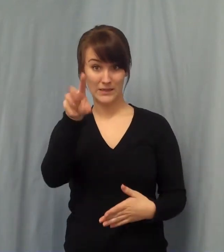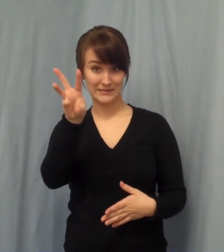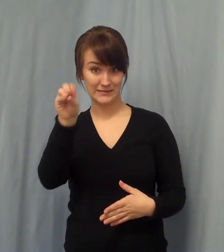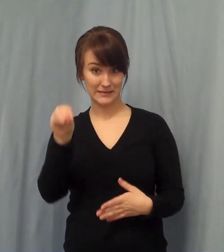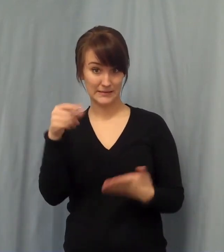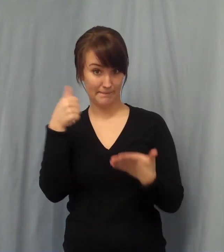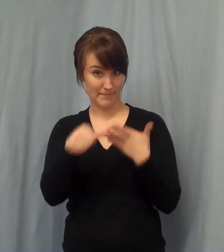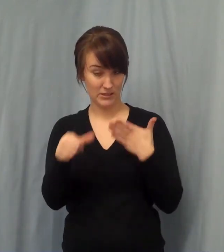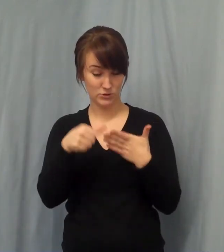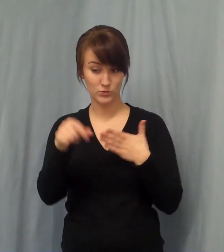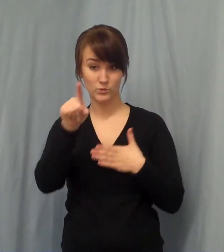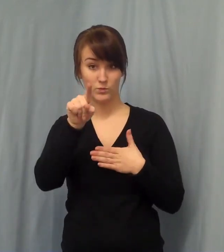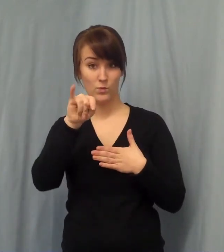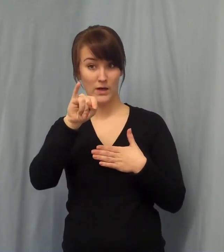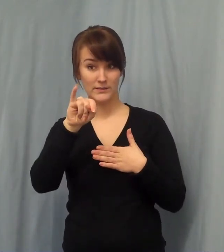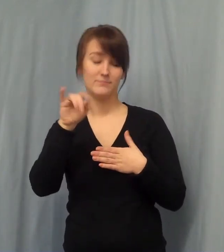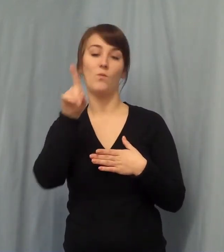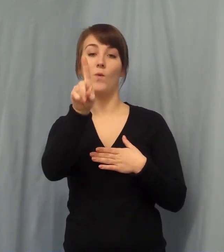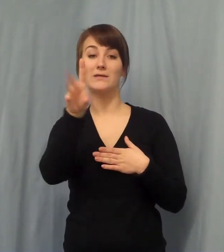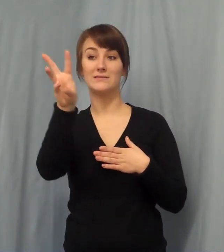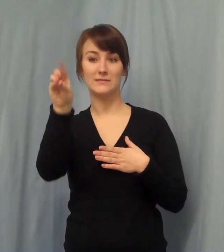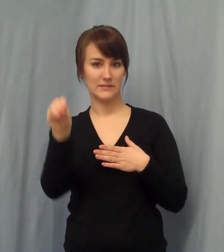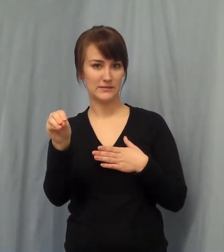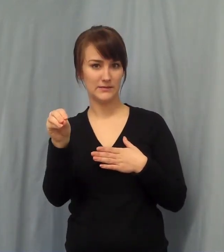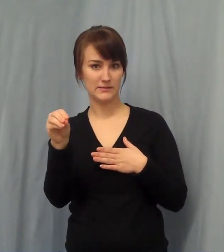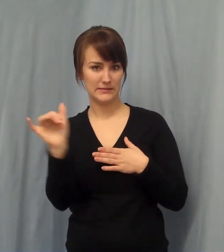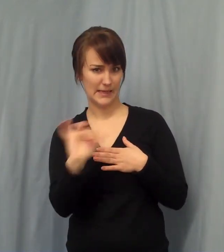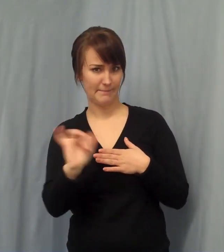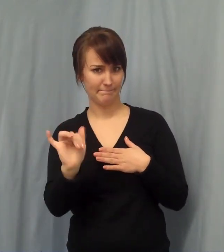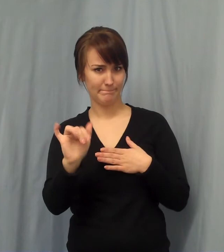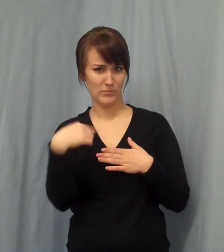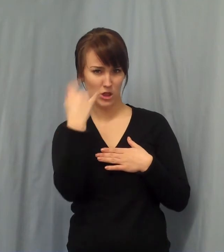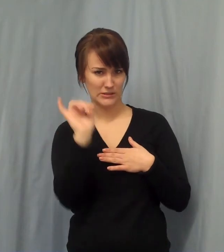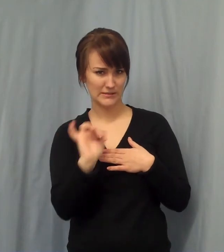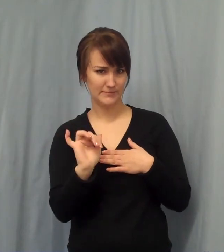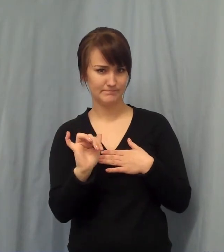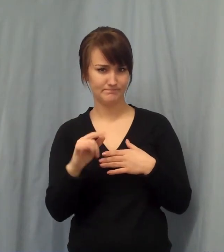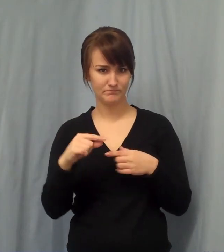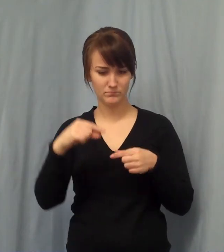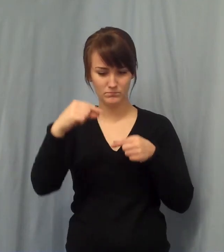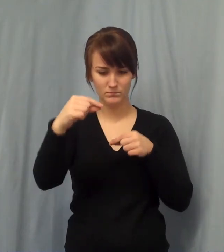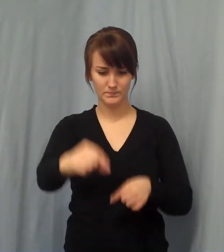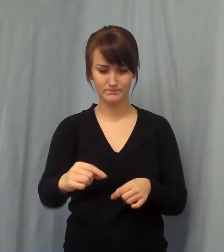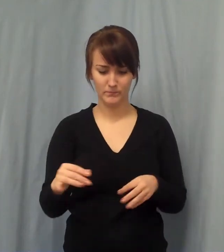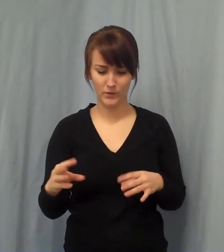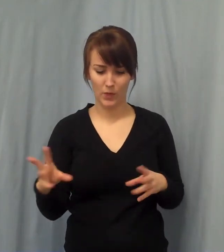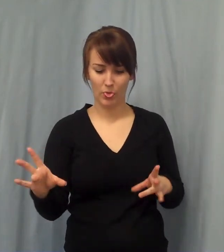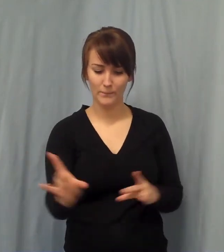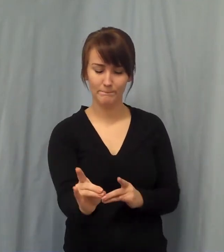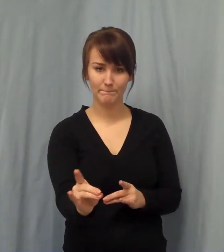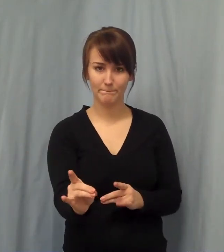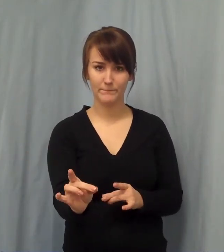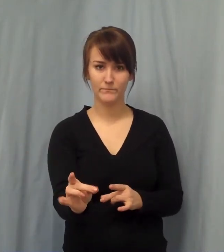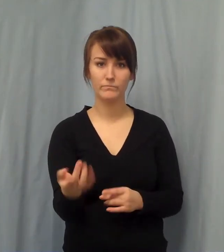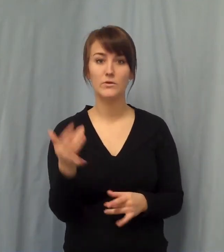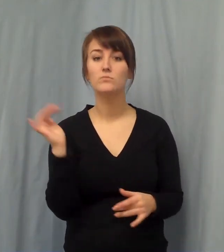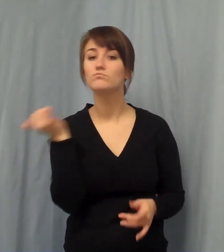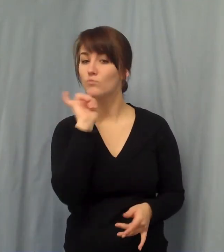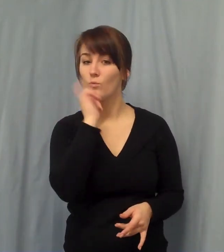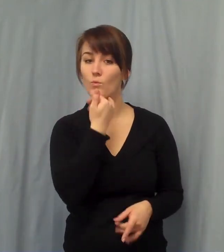look the same? Do you see how it's being pulled to one end? Put your finger on one end so I know that you know what I'm talking about. Wrong page height. Okay,